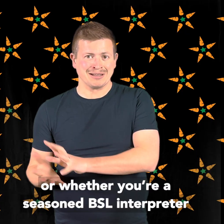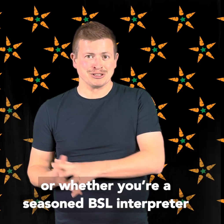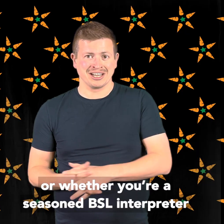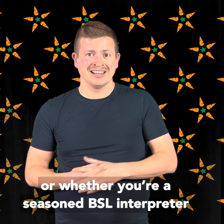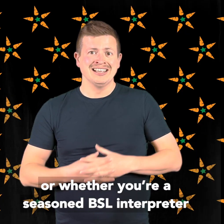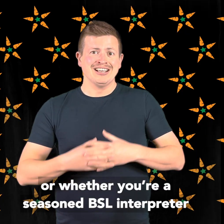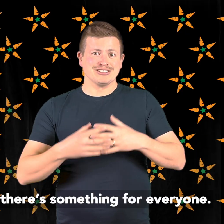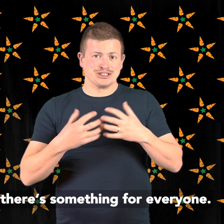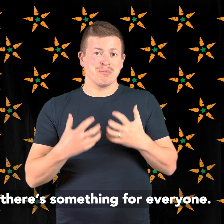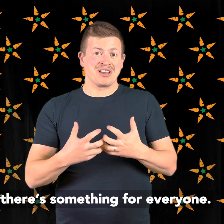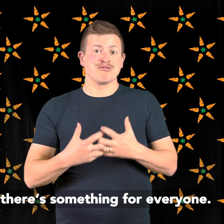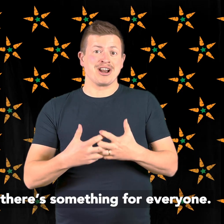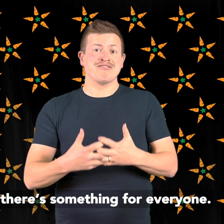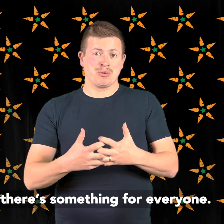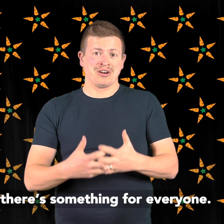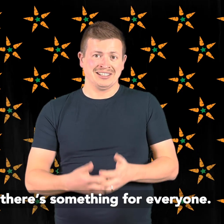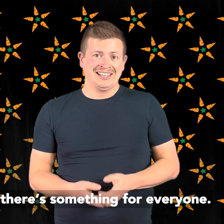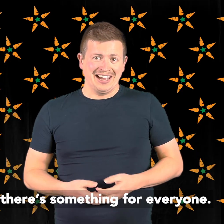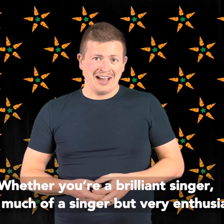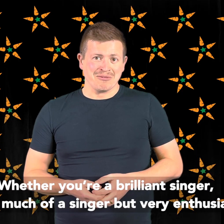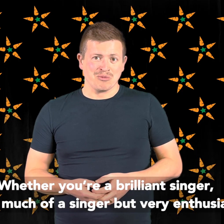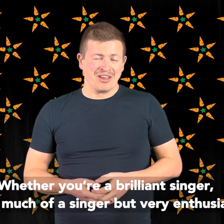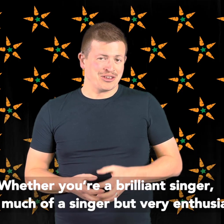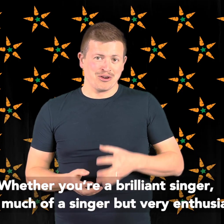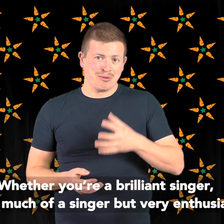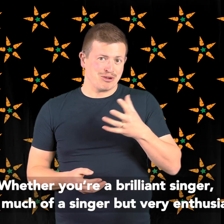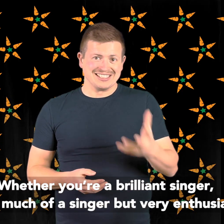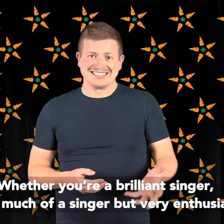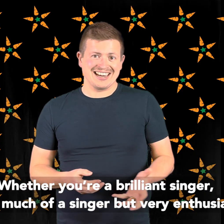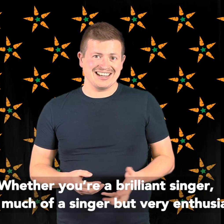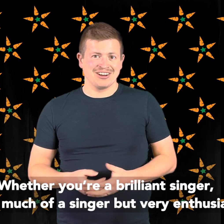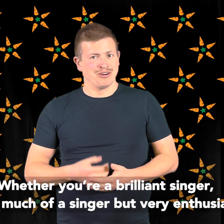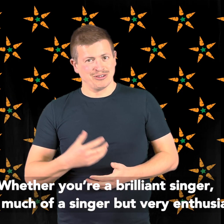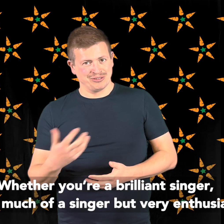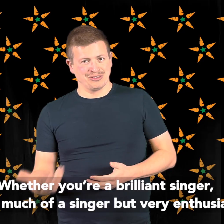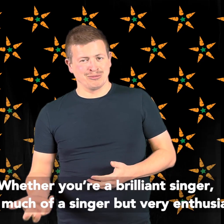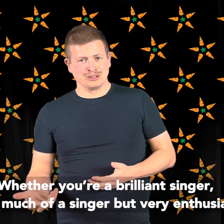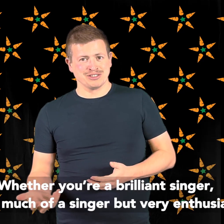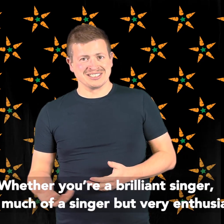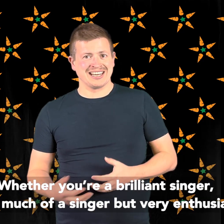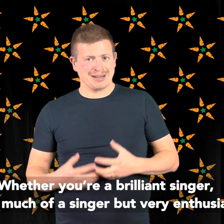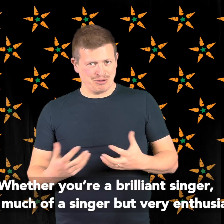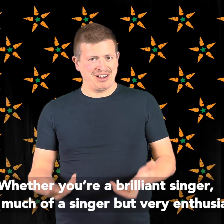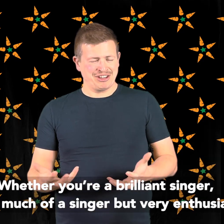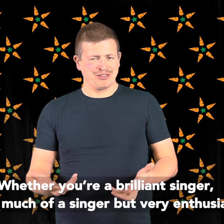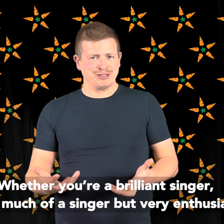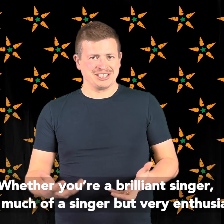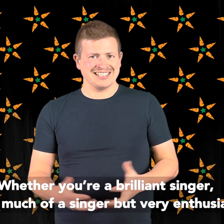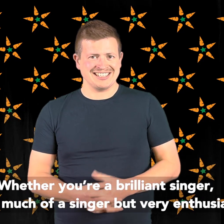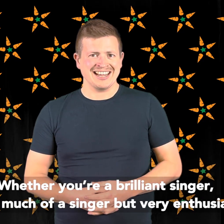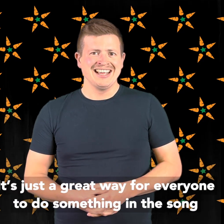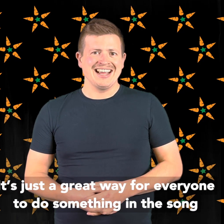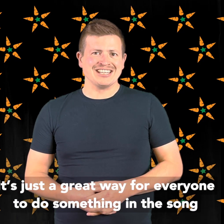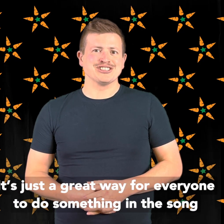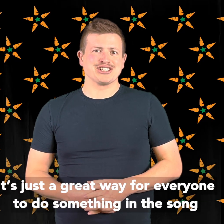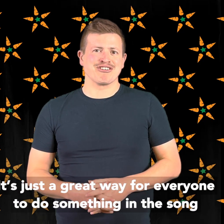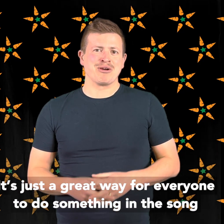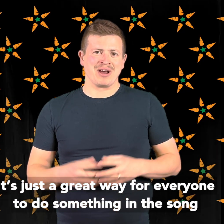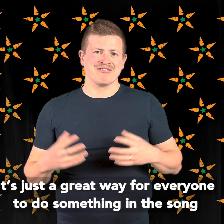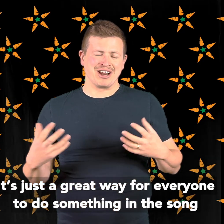interpreter. There's something for everyone, whether you're a brilliant singer or not much of a singer but very enthusiastic. It's just a great way for everyone